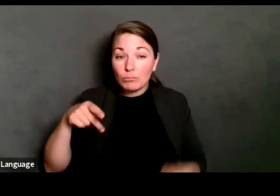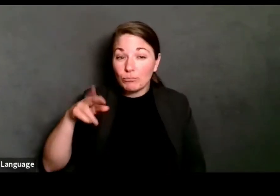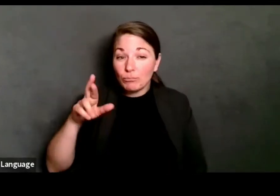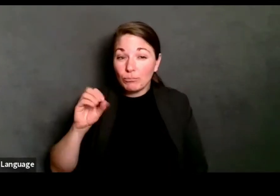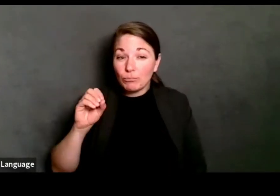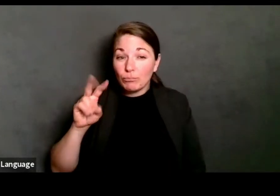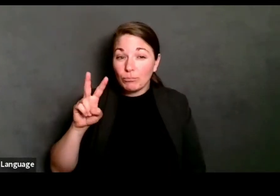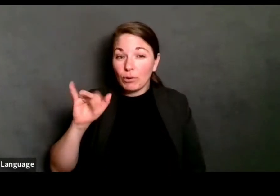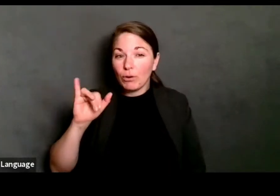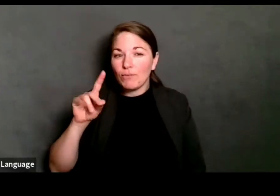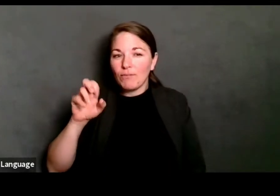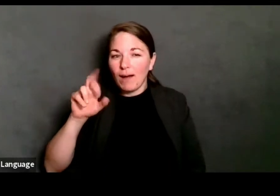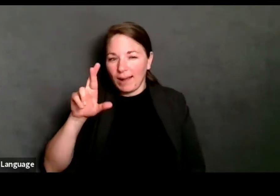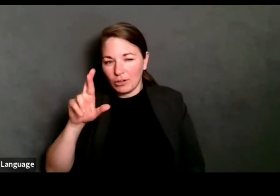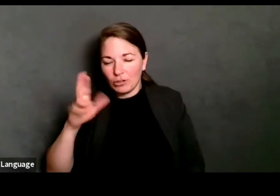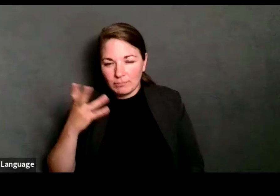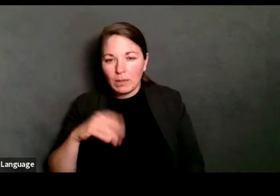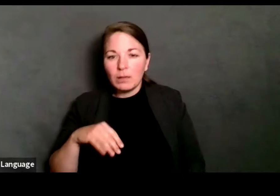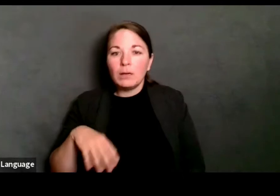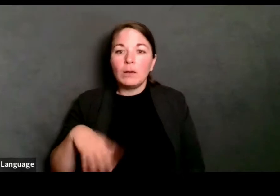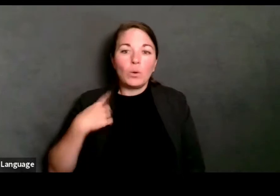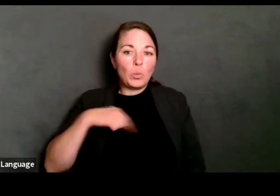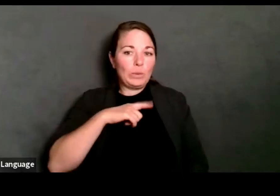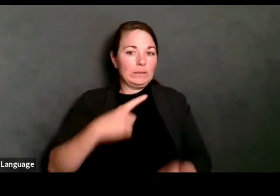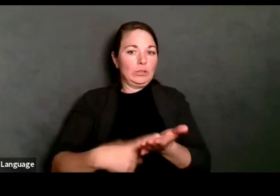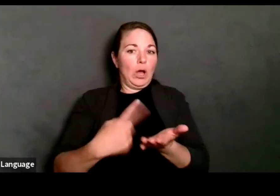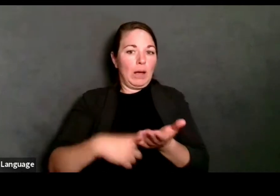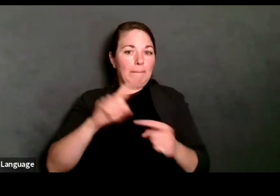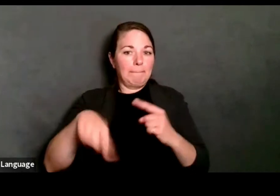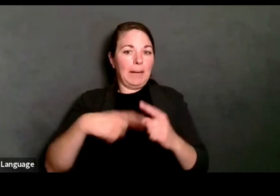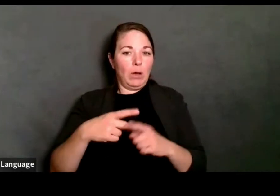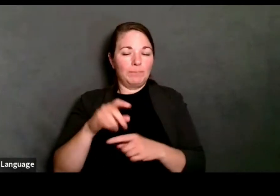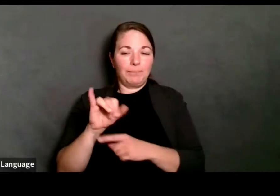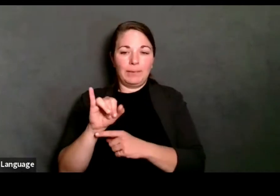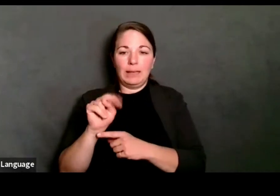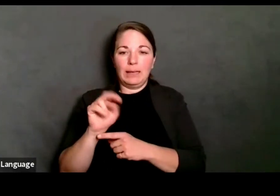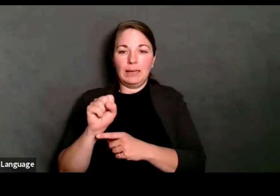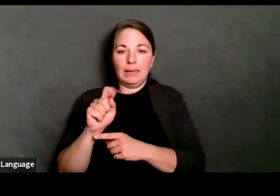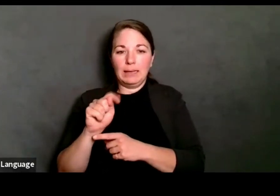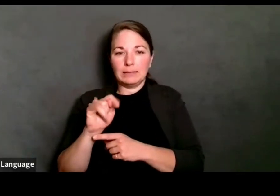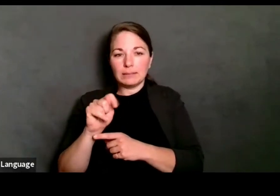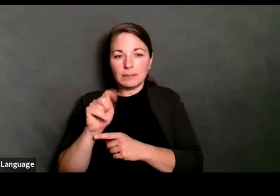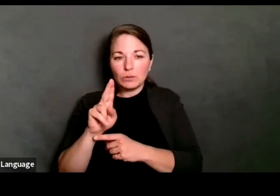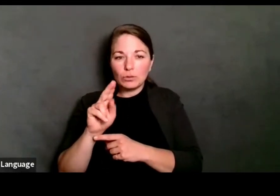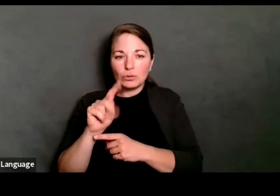about institutional trauma and betrayal. So let's talk about this concept that was first